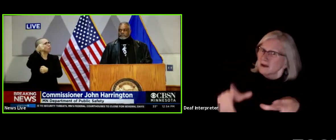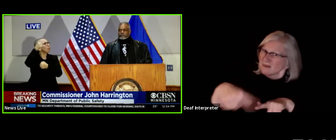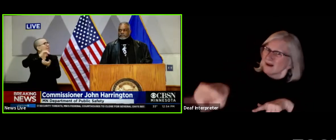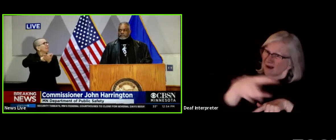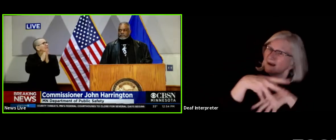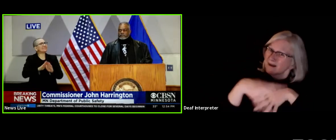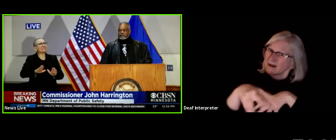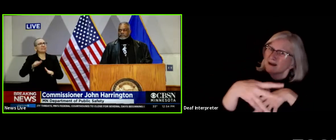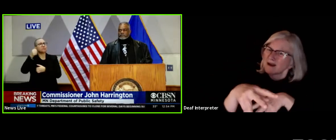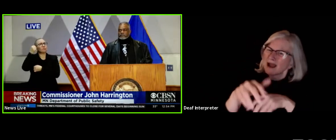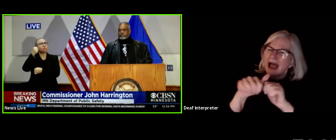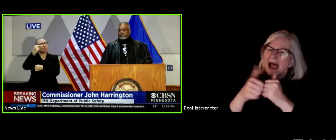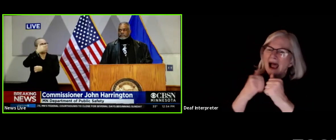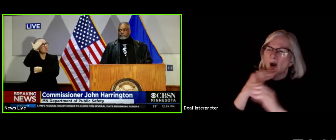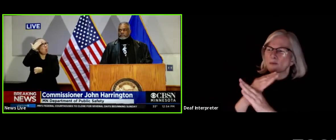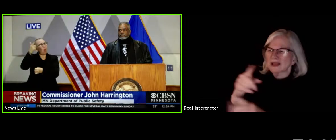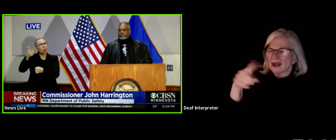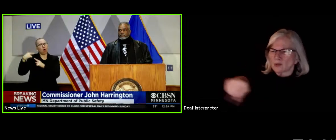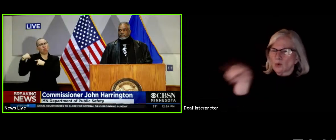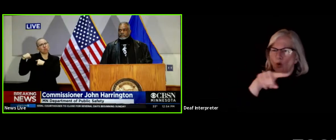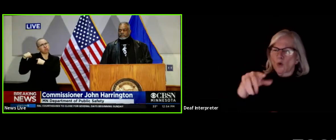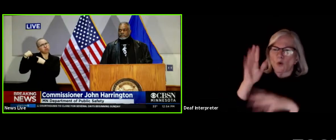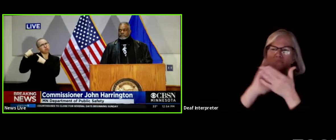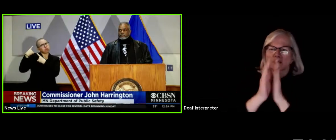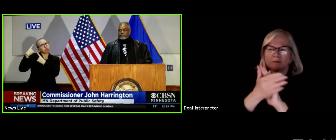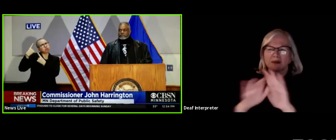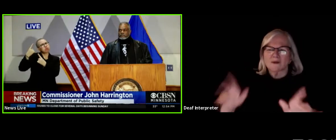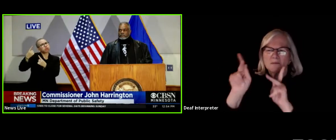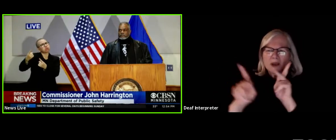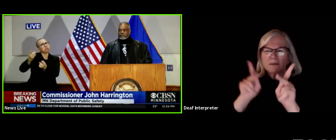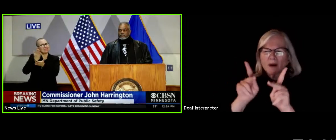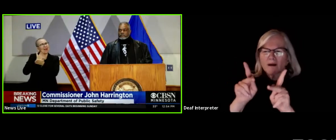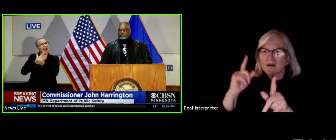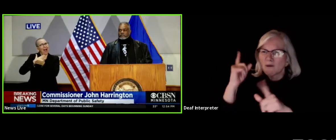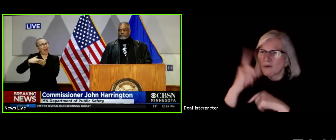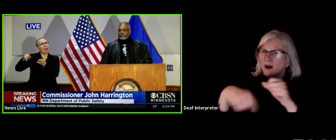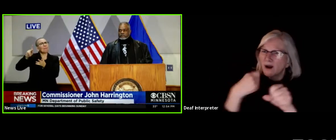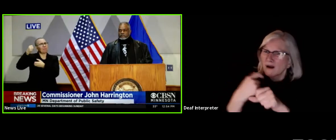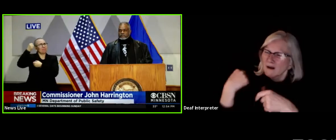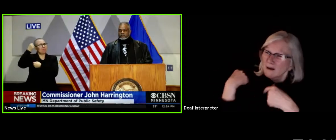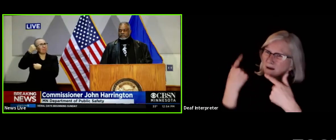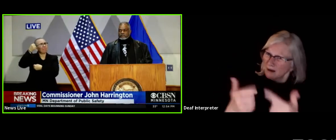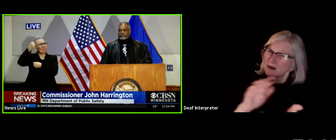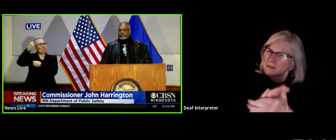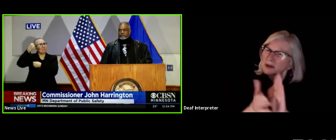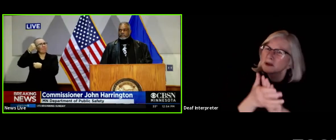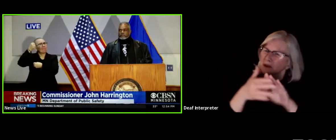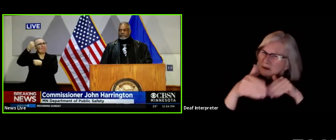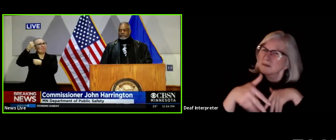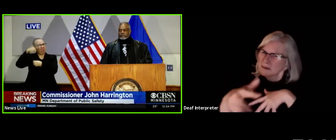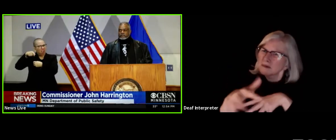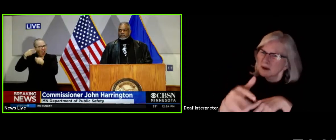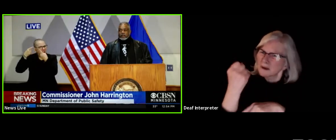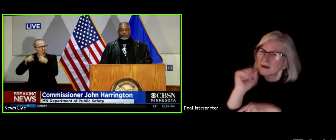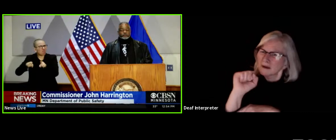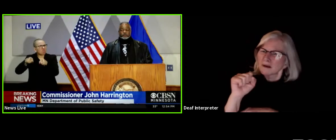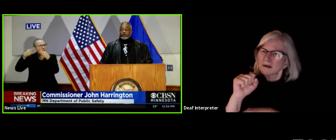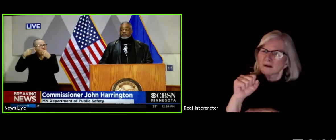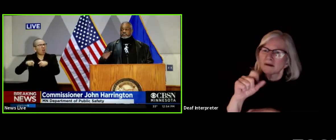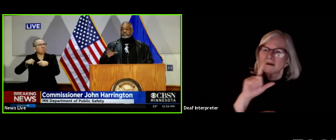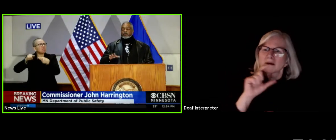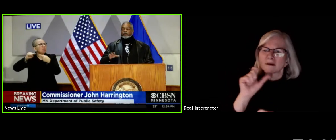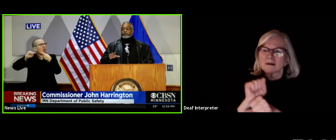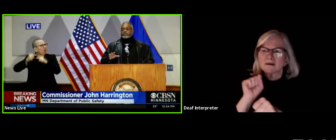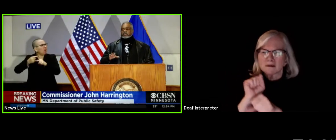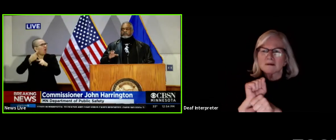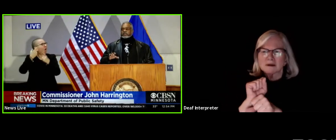over the last year, people who were peacefully protesting have been severely injured just by being in the wrong place at the wrong time. So the